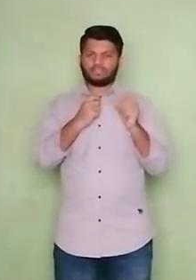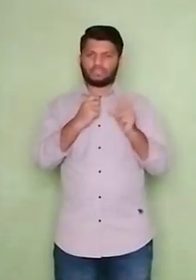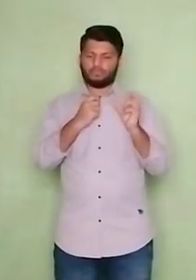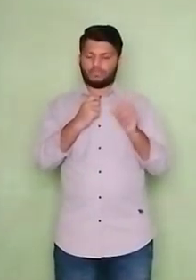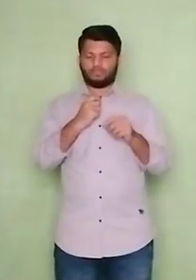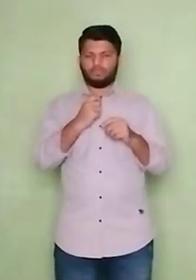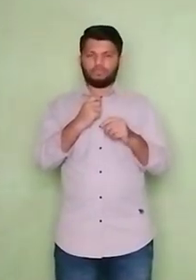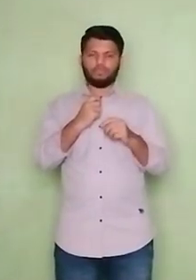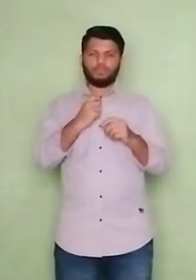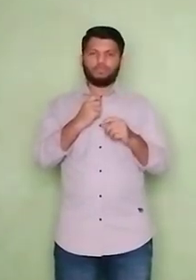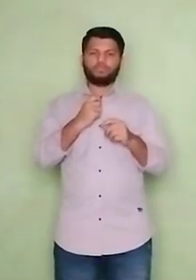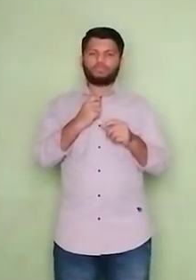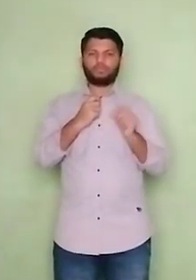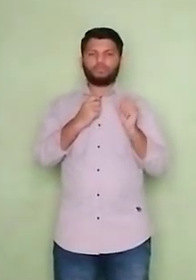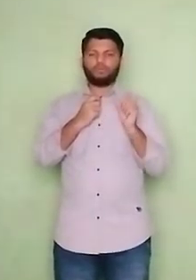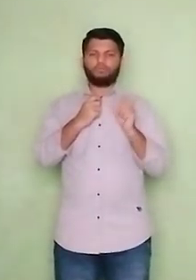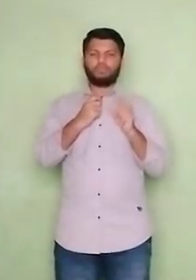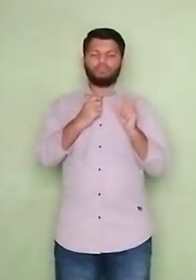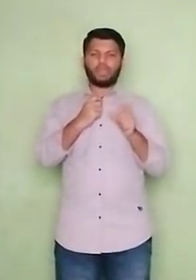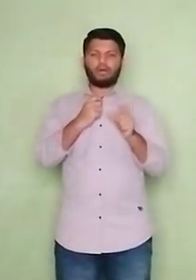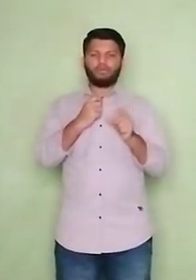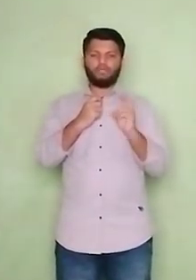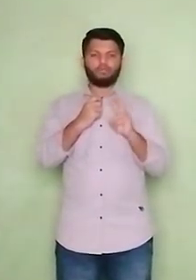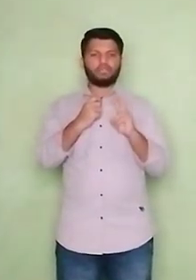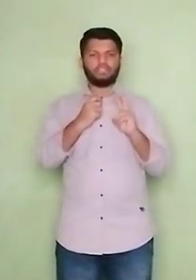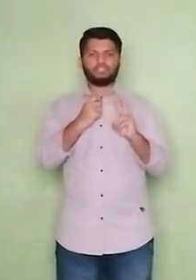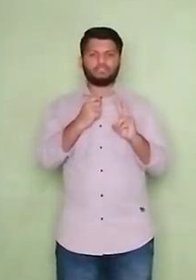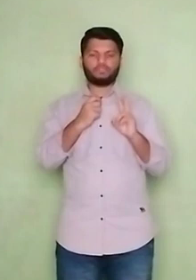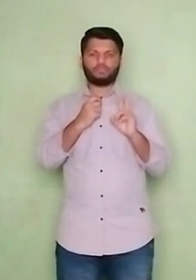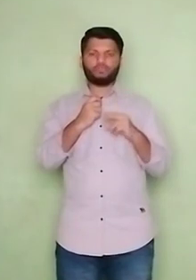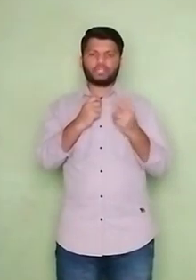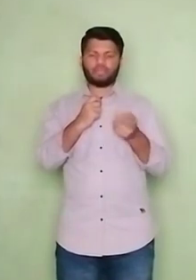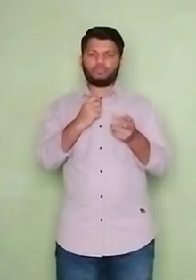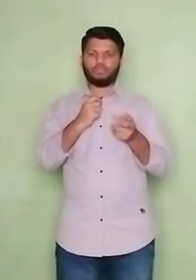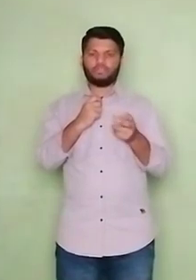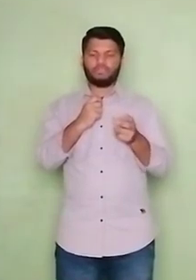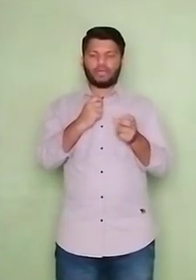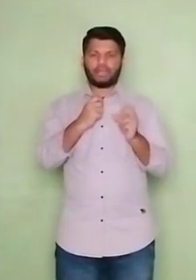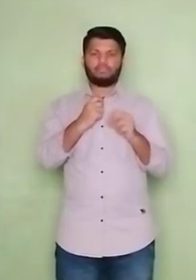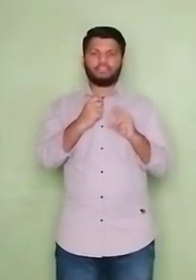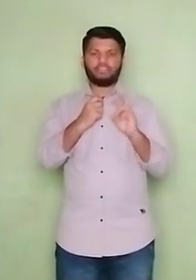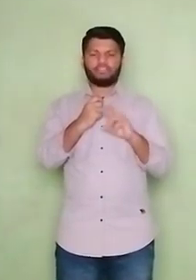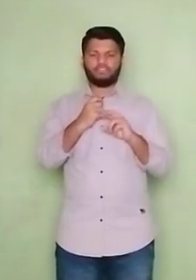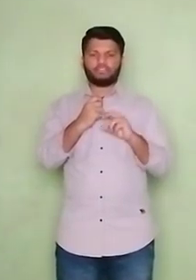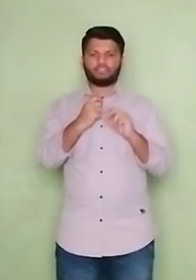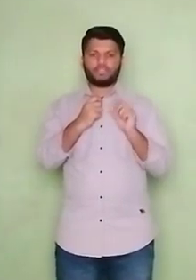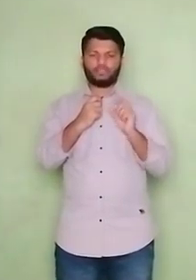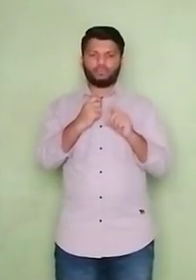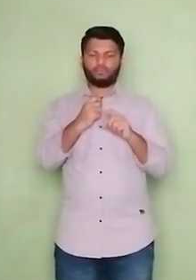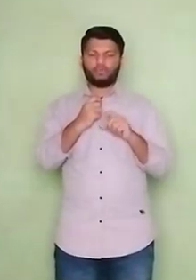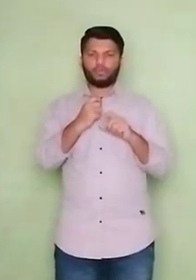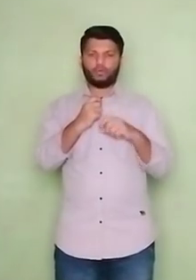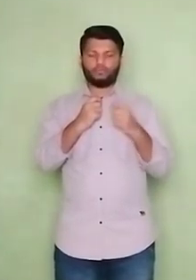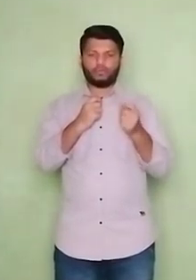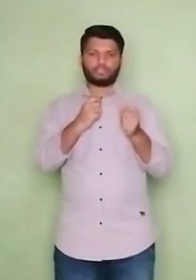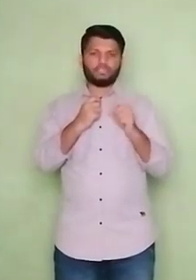statement. So when we have two conditions to check, either that conditions are true or false